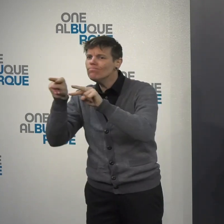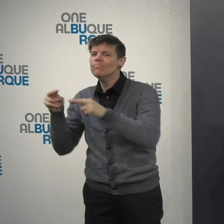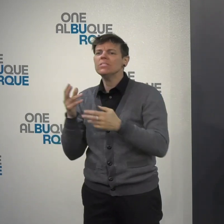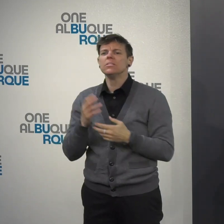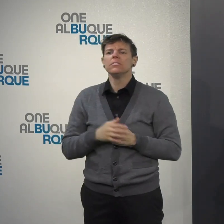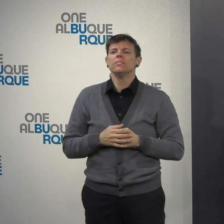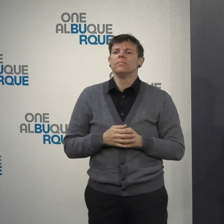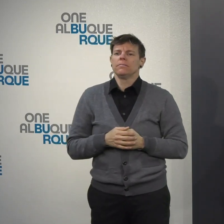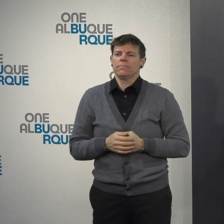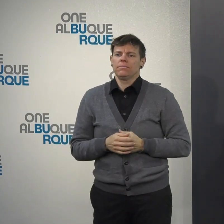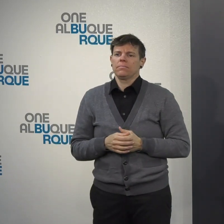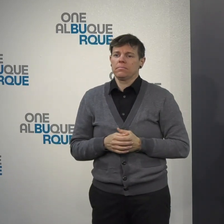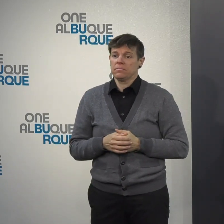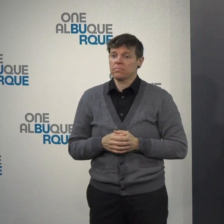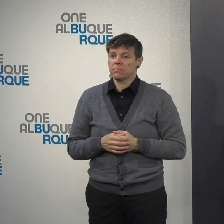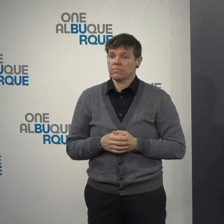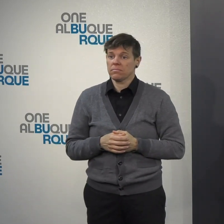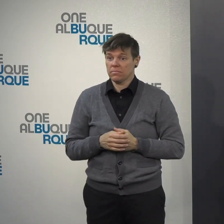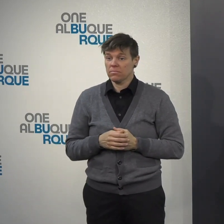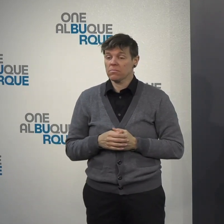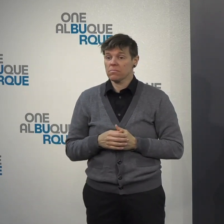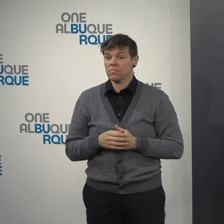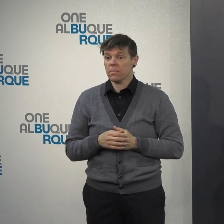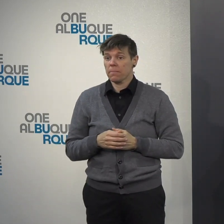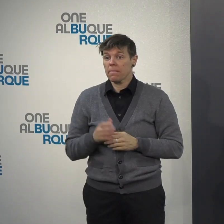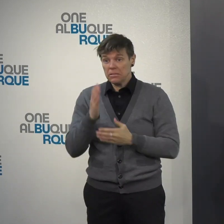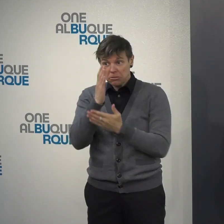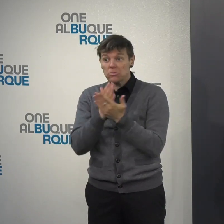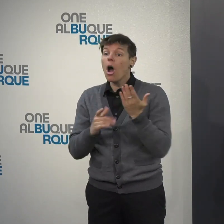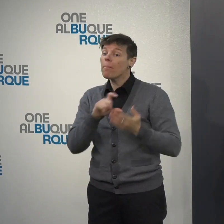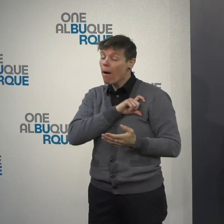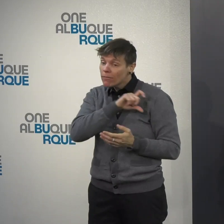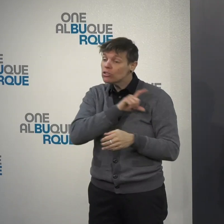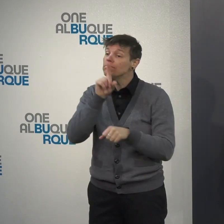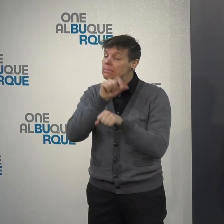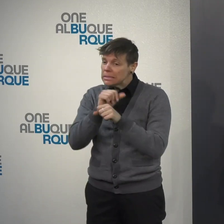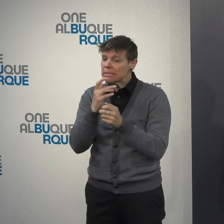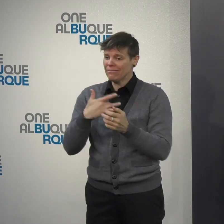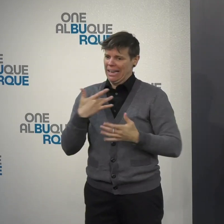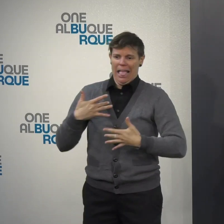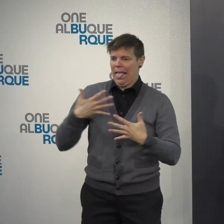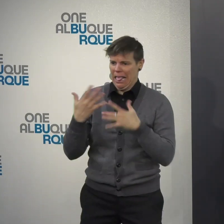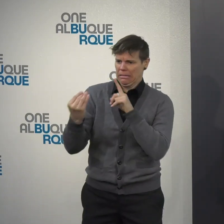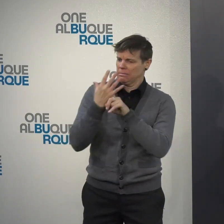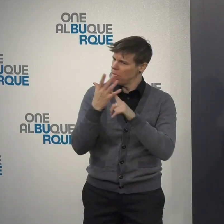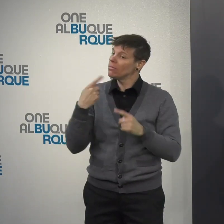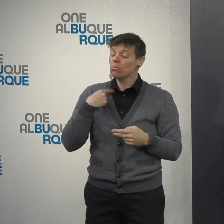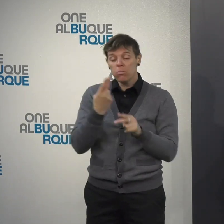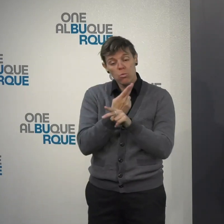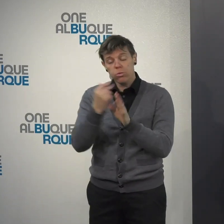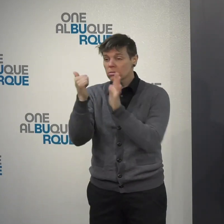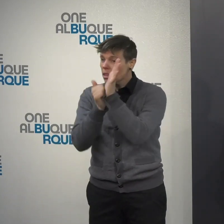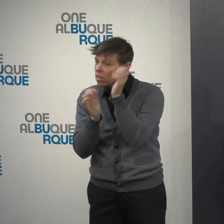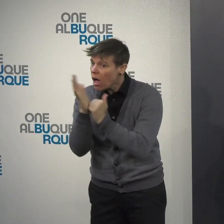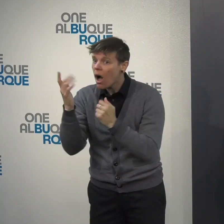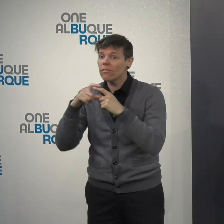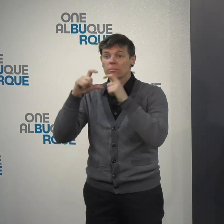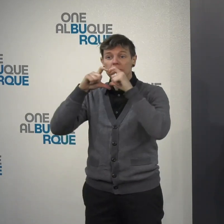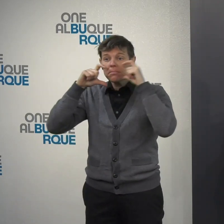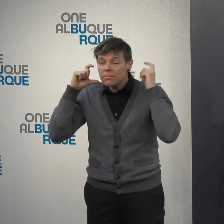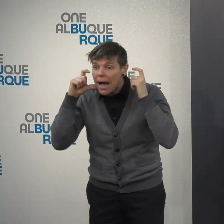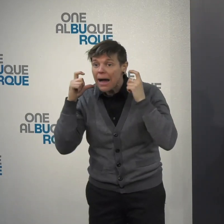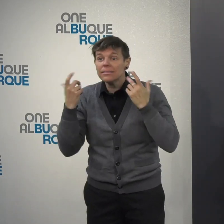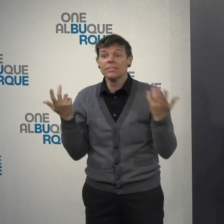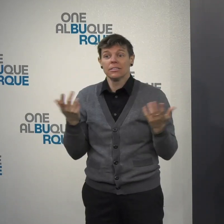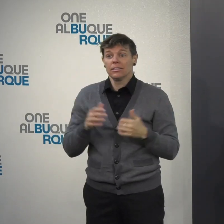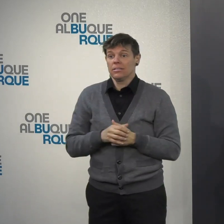and the protective gear, but sometimes it's not always possible, and we've had a few exposures where they've unknowingly walked into situations. But for the most part, we